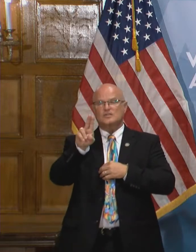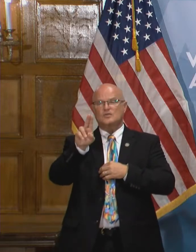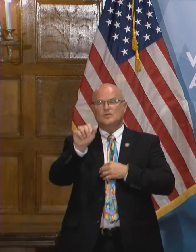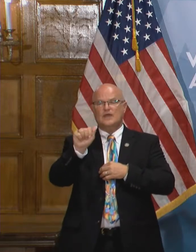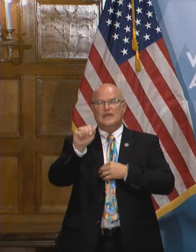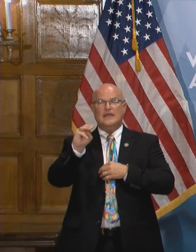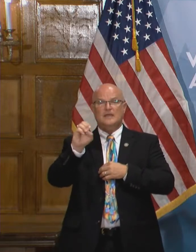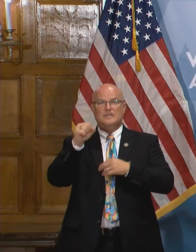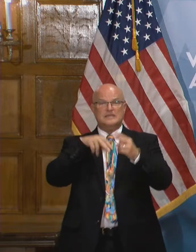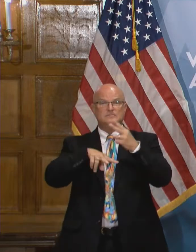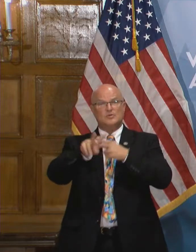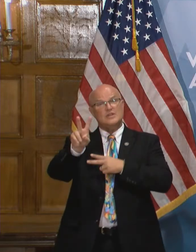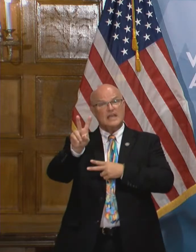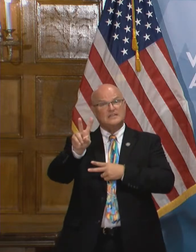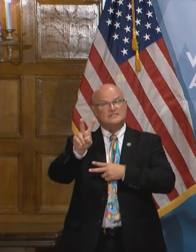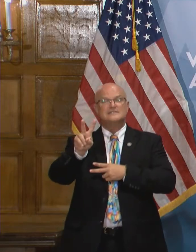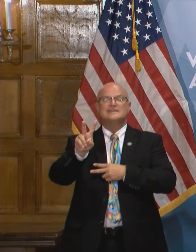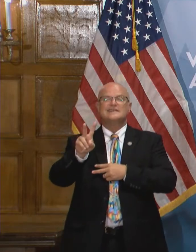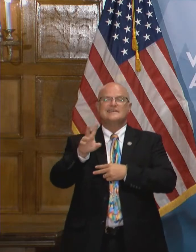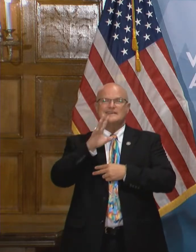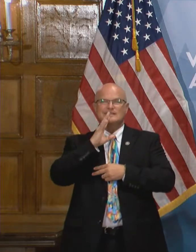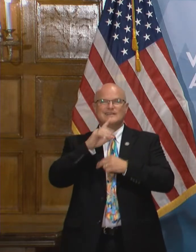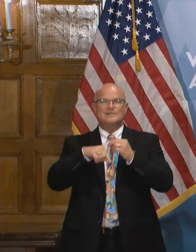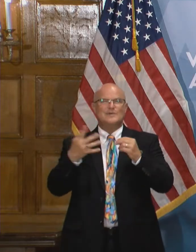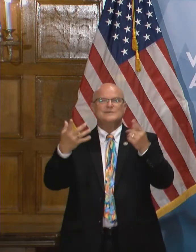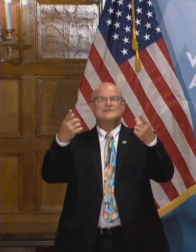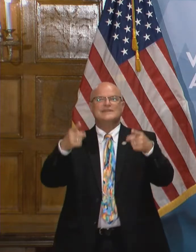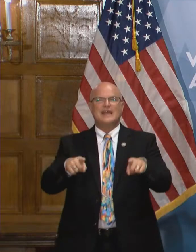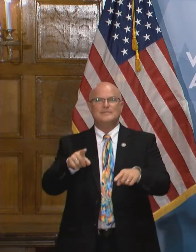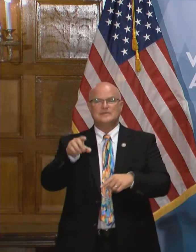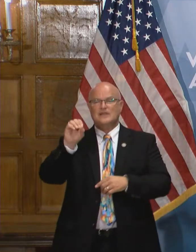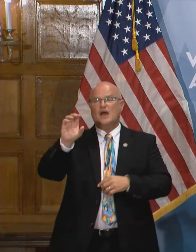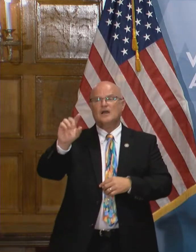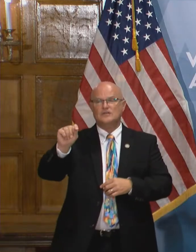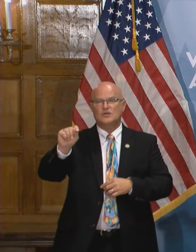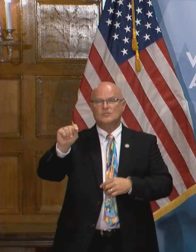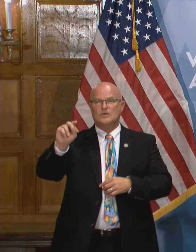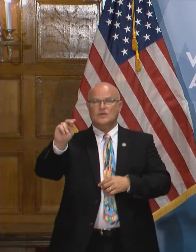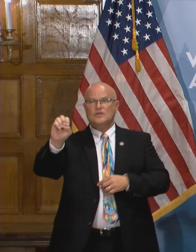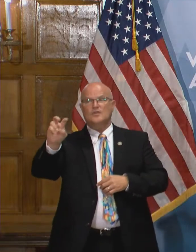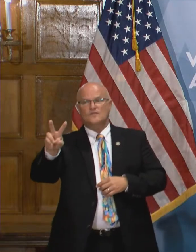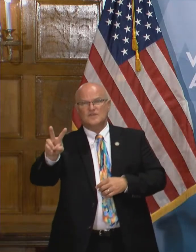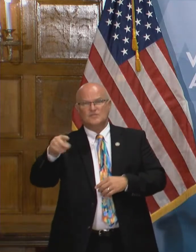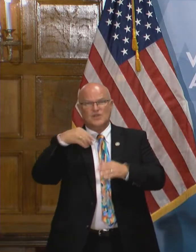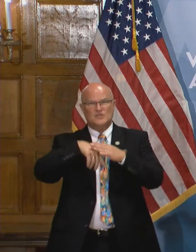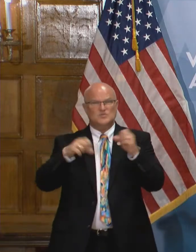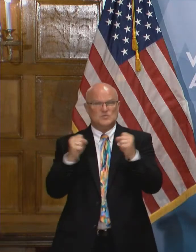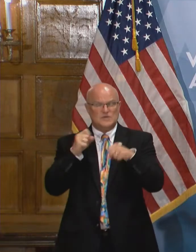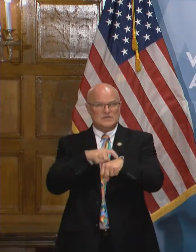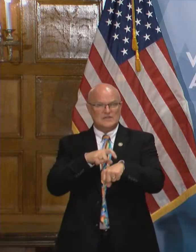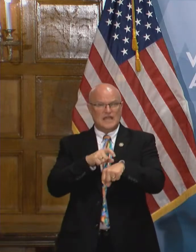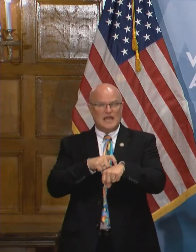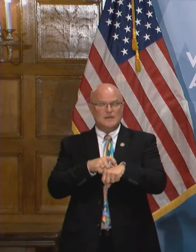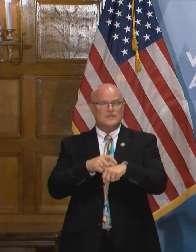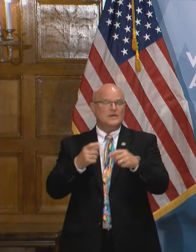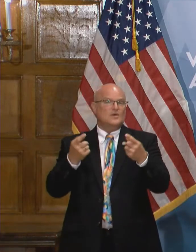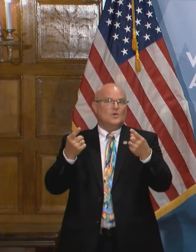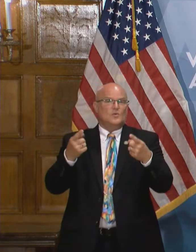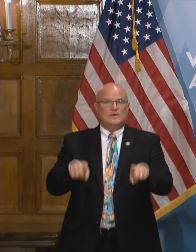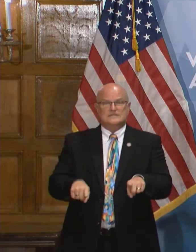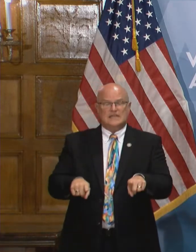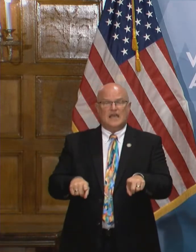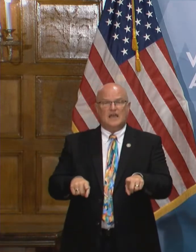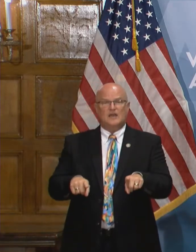UAMS projections most recently, they talked about what's going to happen in October and November in the winter, and what's happened